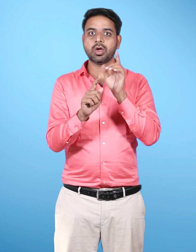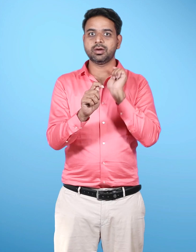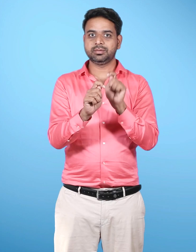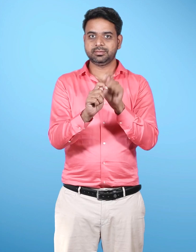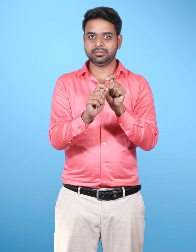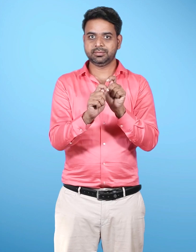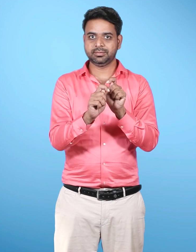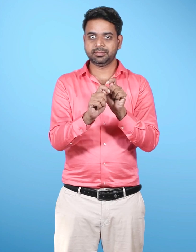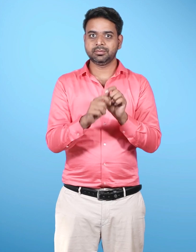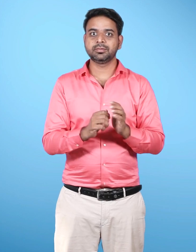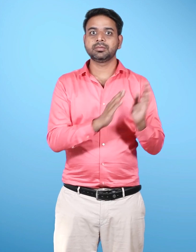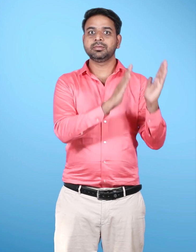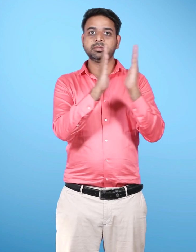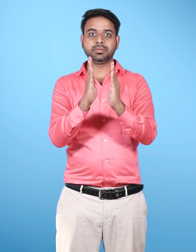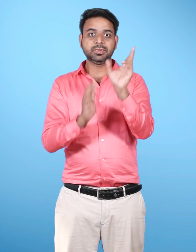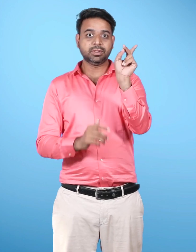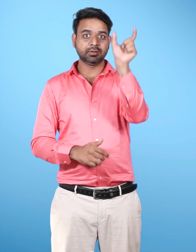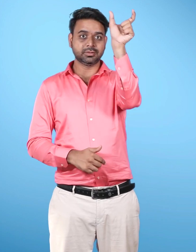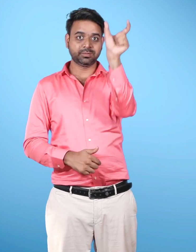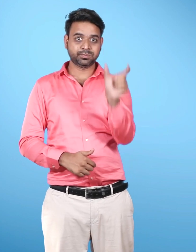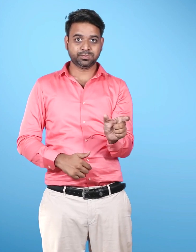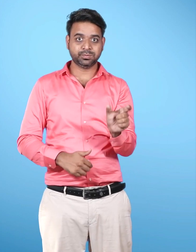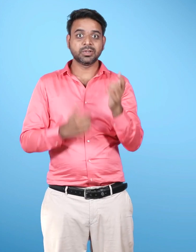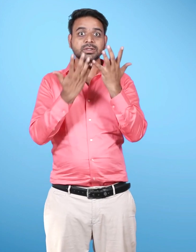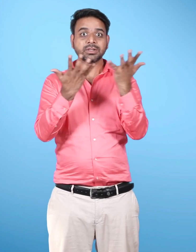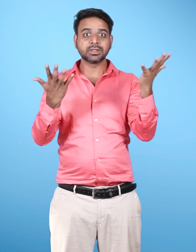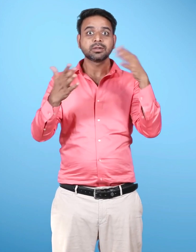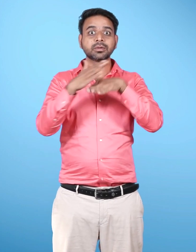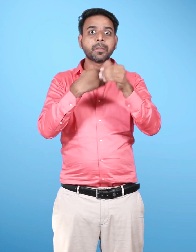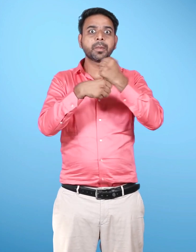iron nail. Material it is made of: